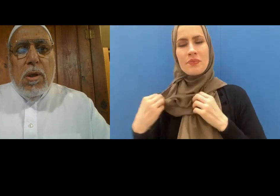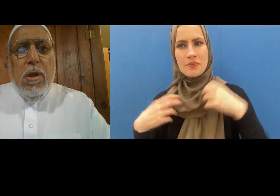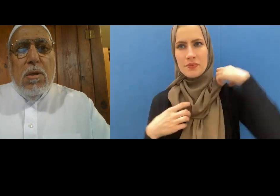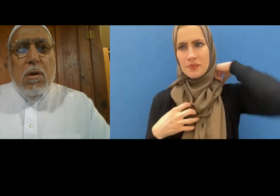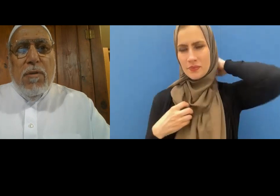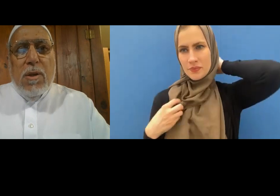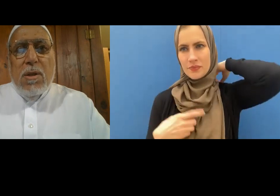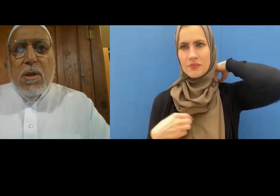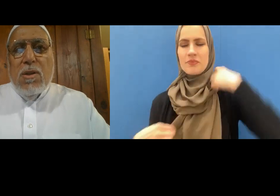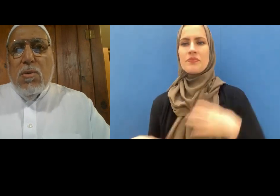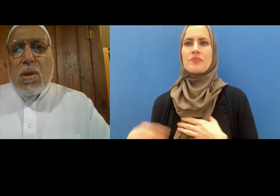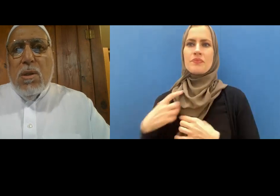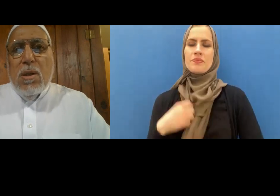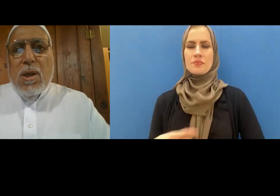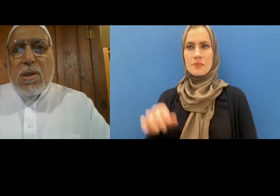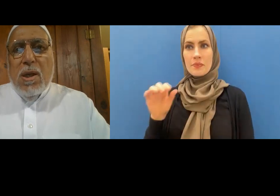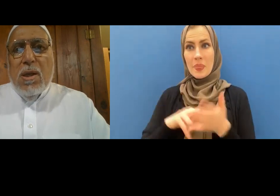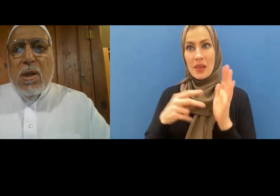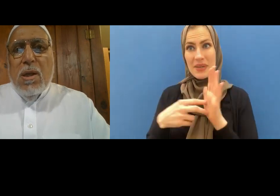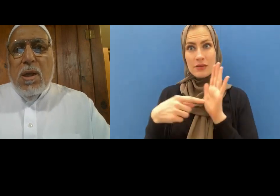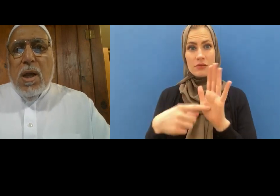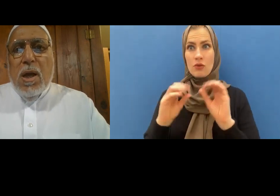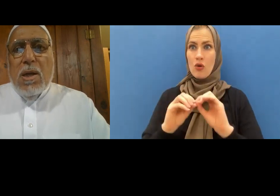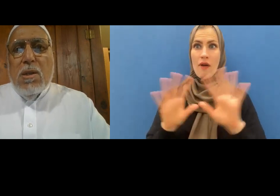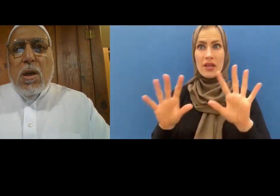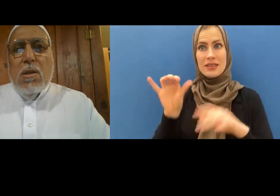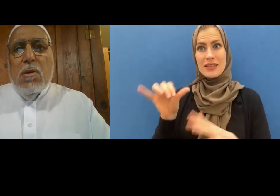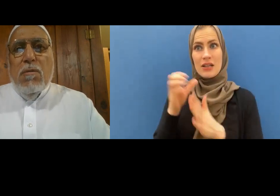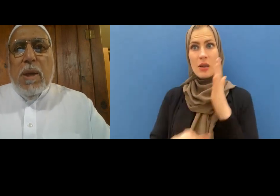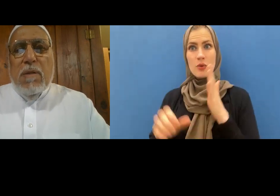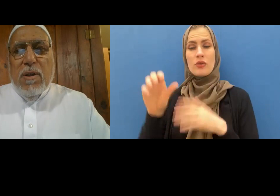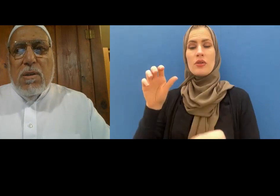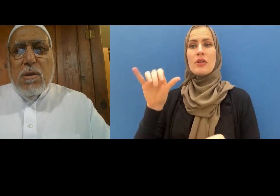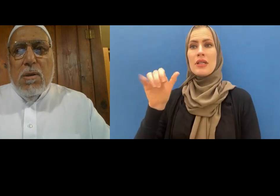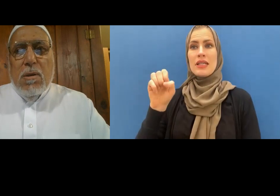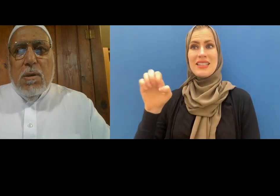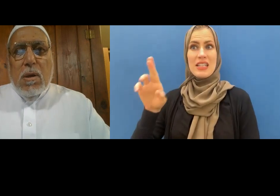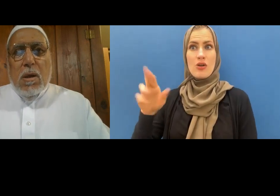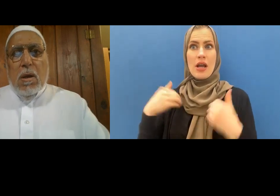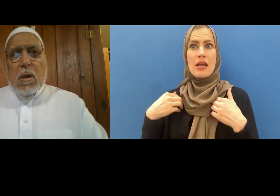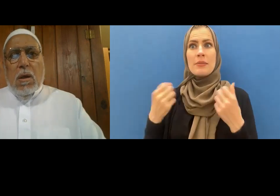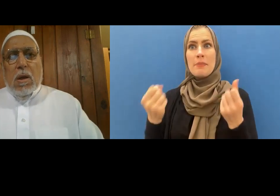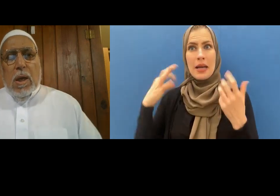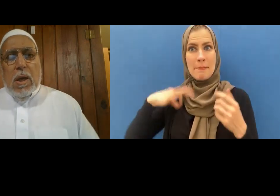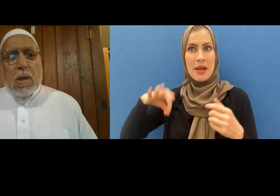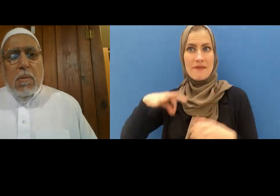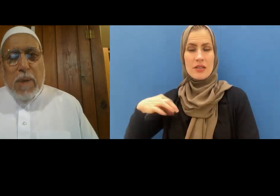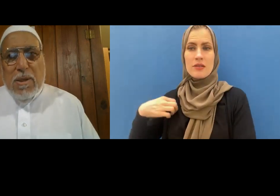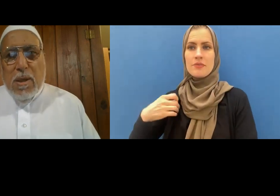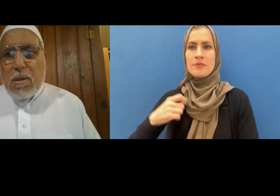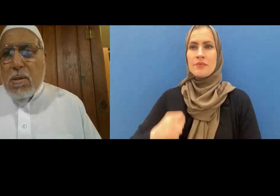So it is obvious that Surah Yasin has lots of benefits